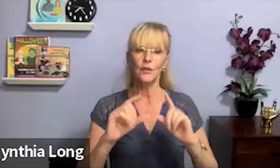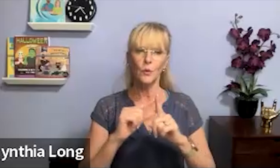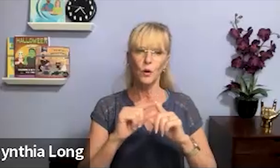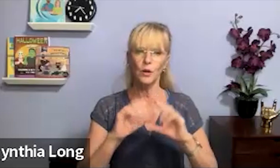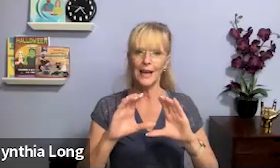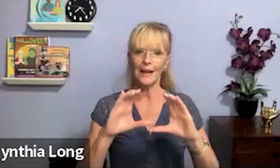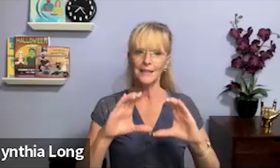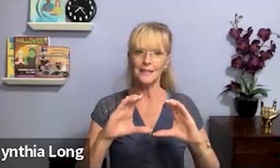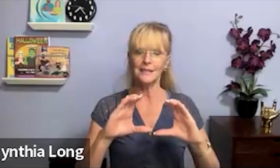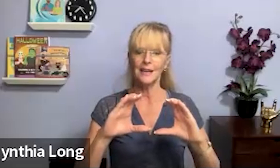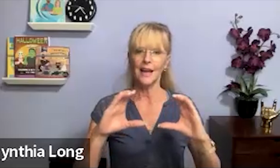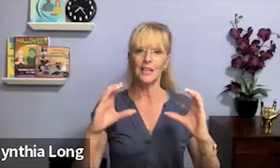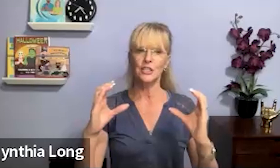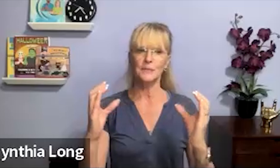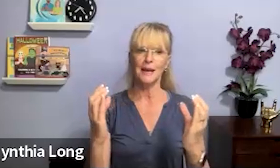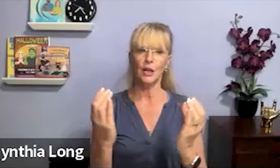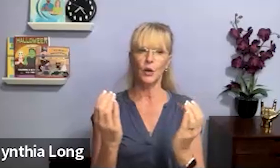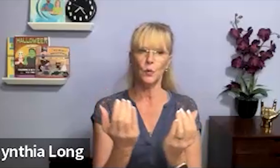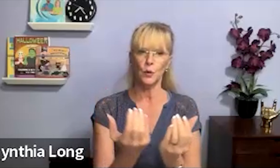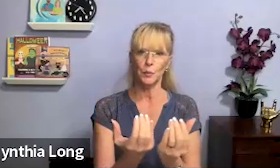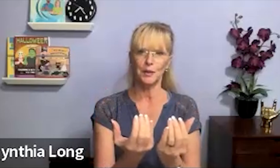the word class and just make a group.